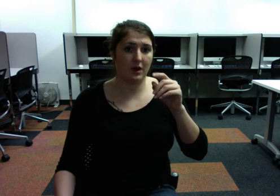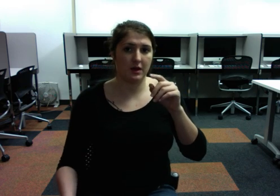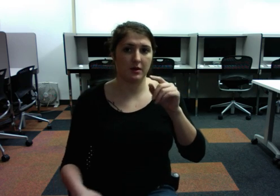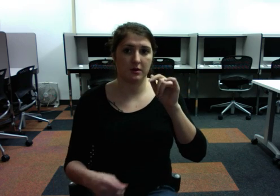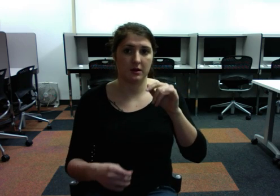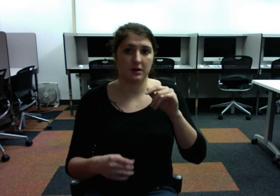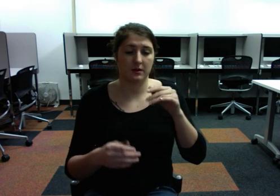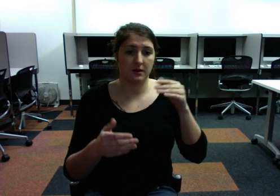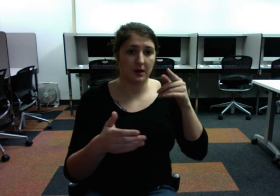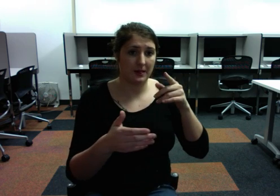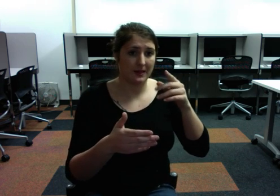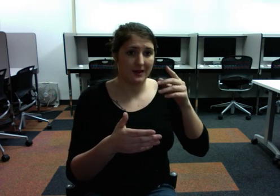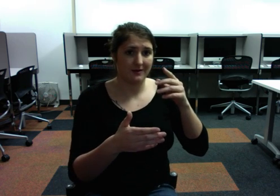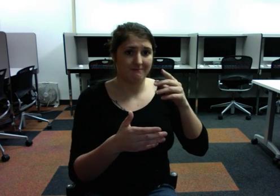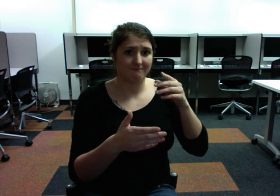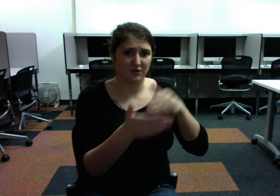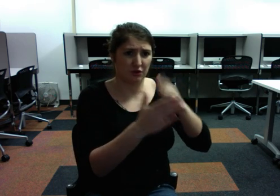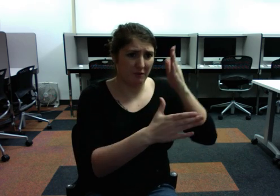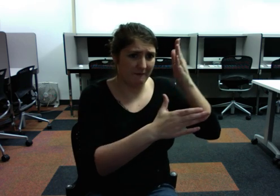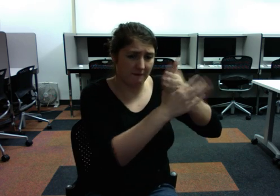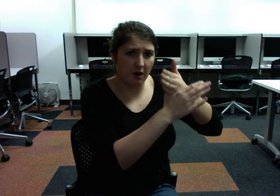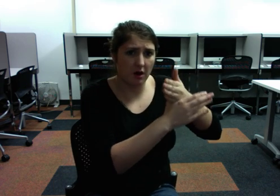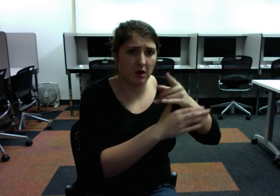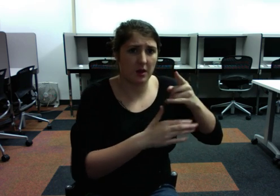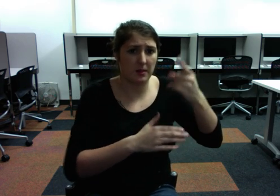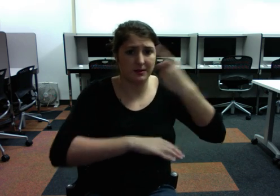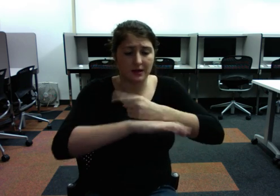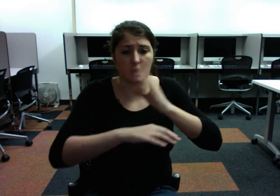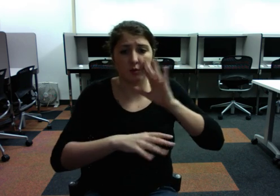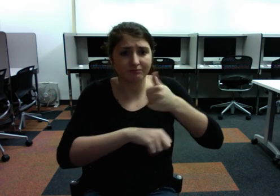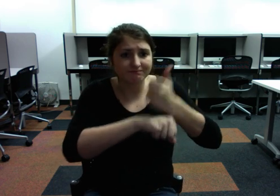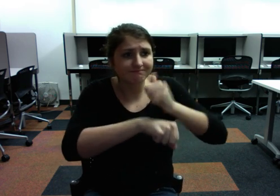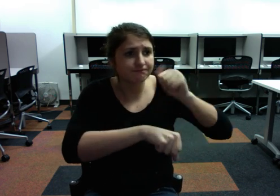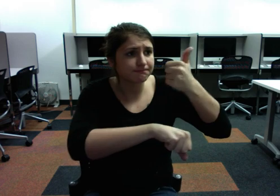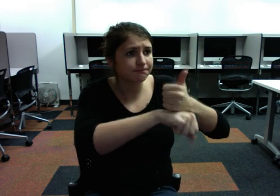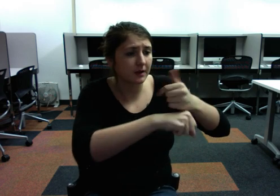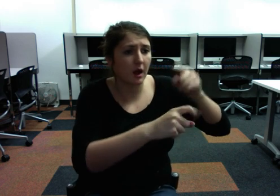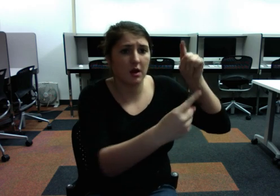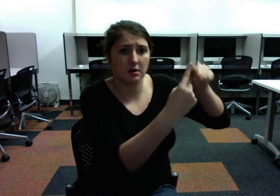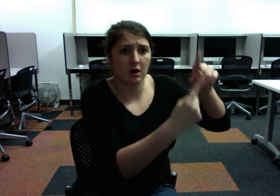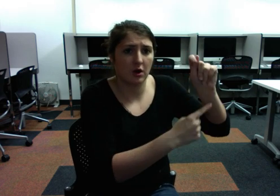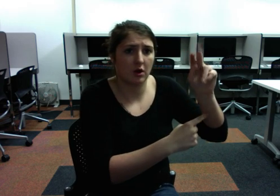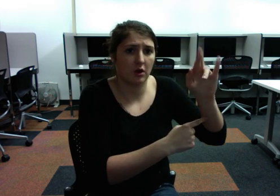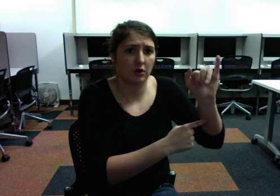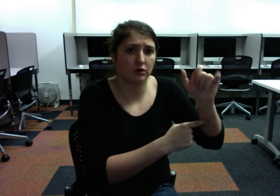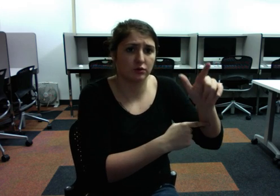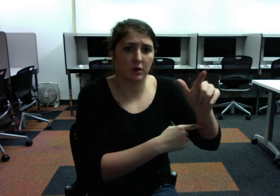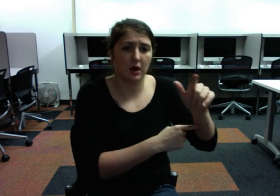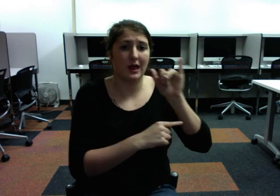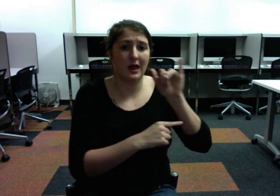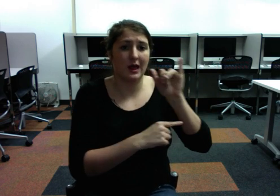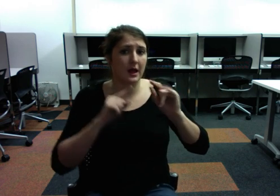initial case conference, and they will set all the dates all the way up into the trial. And we mail our clients a copy of that order, then you'll know.